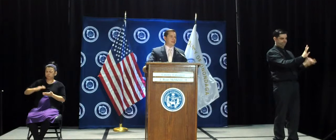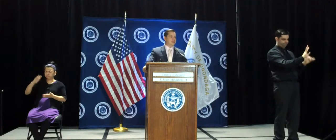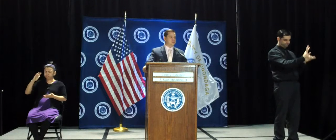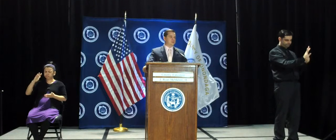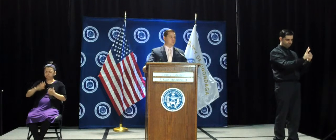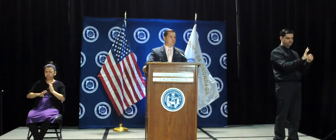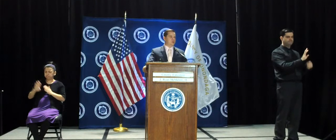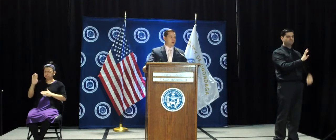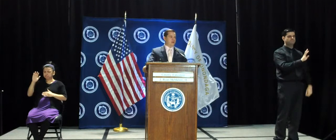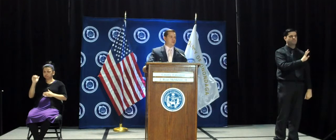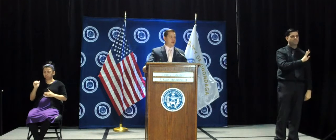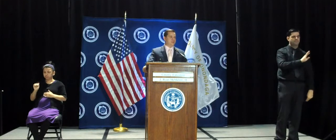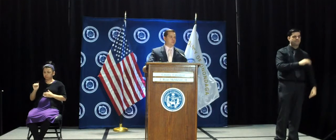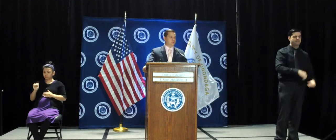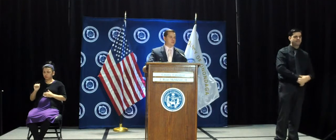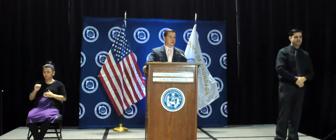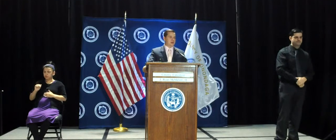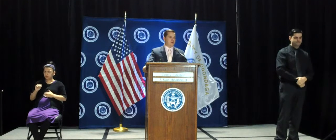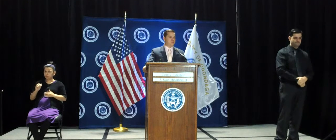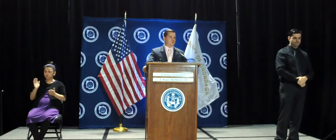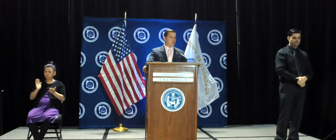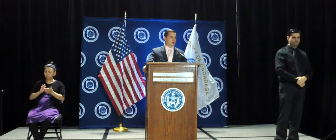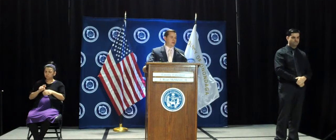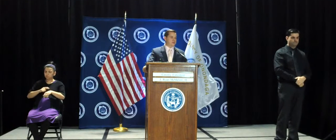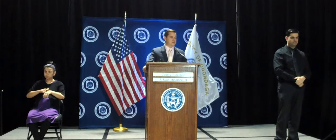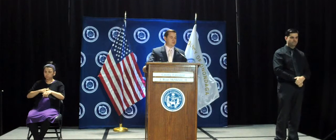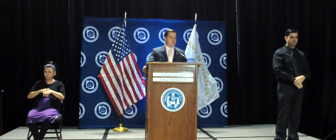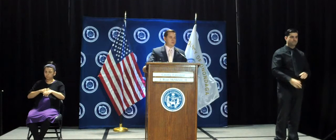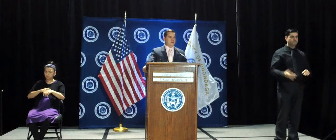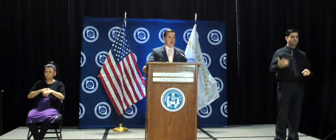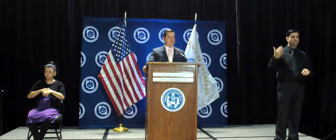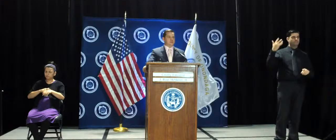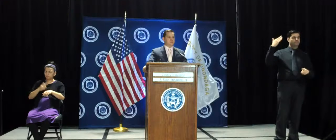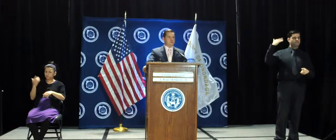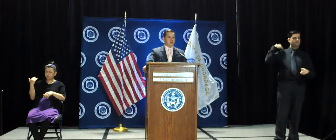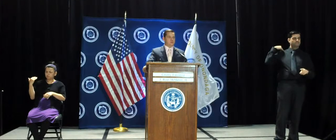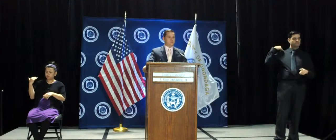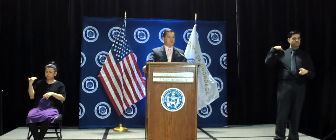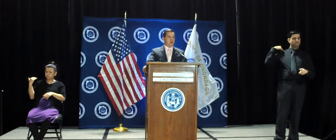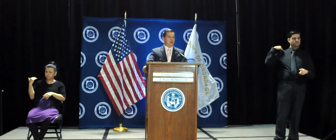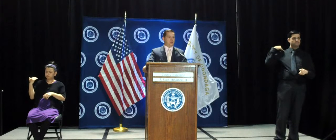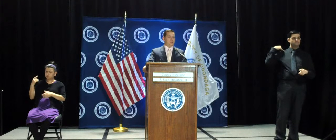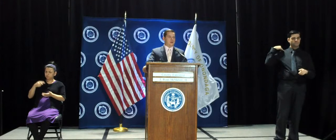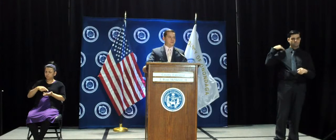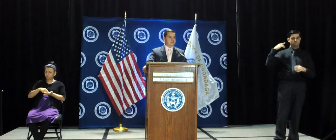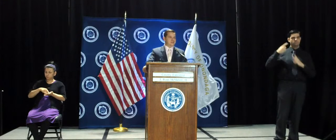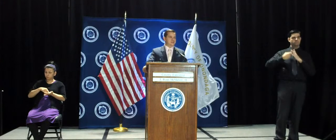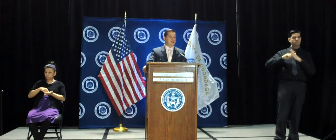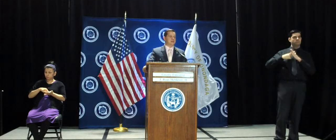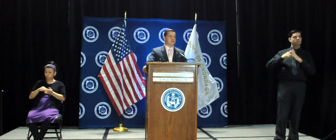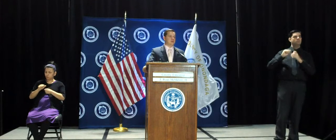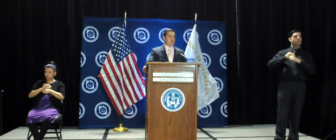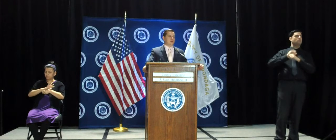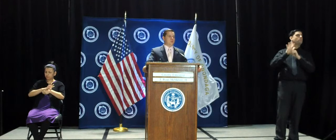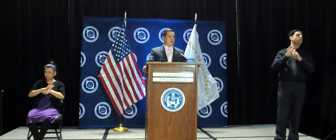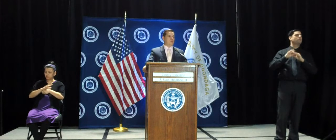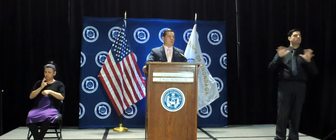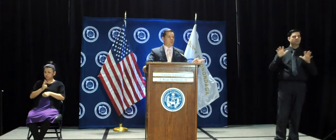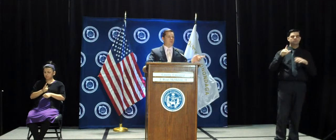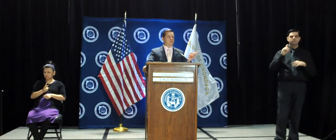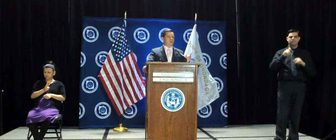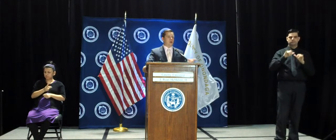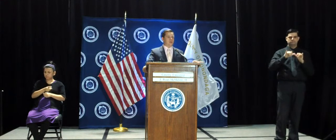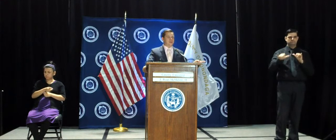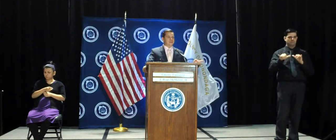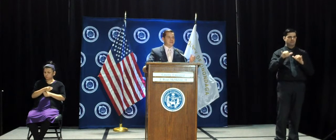20 days would be your average hospital stay. Now it's 4 days. The ICU stay was even longer. Now it's 6 days. But